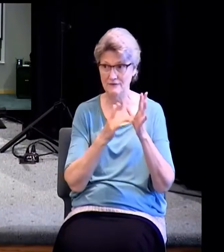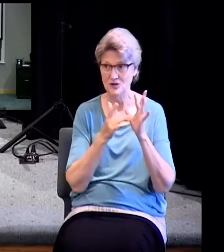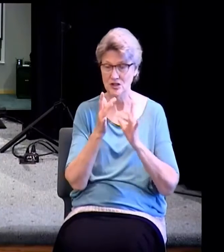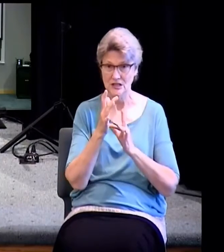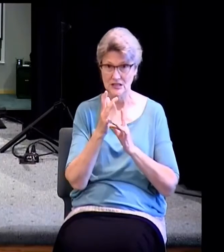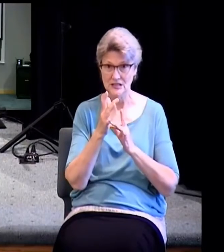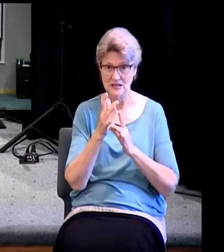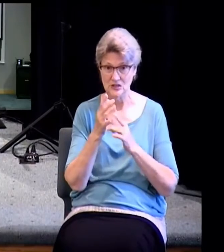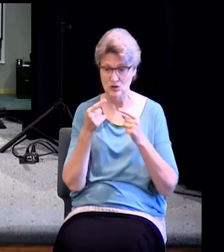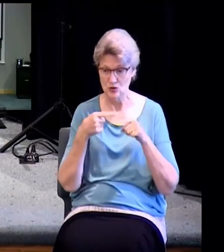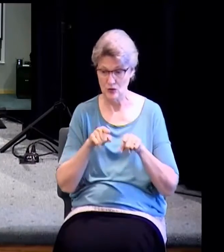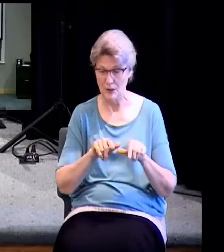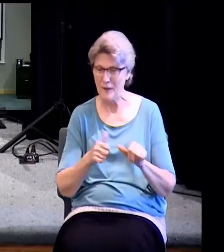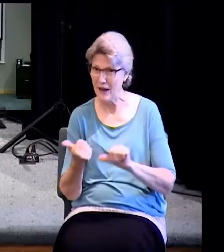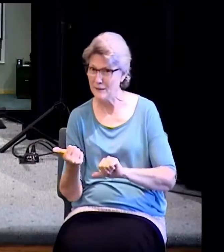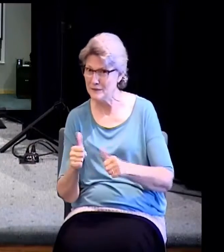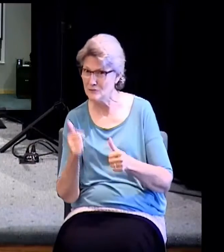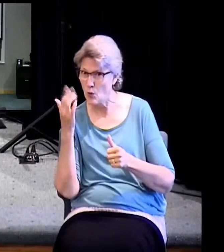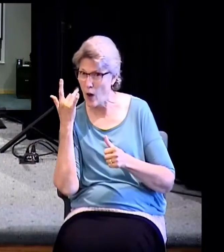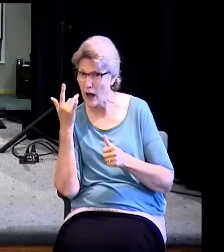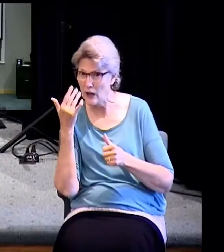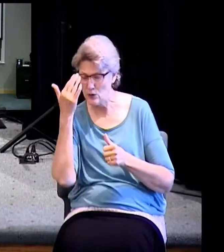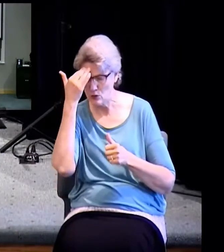what that name means.